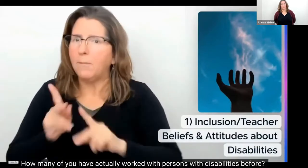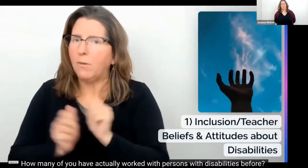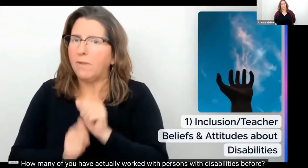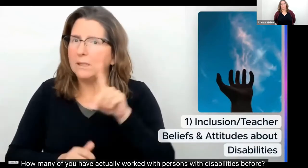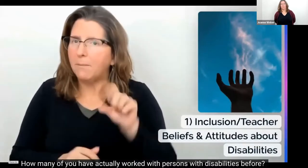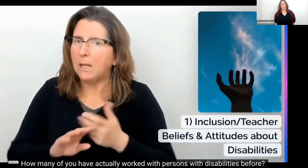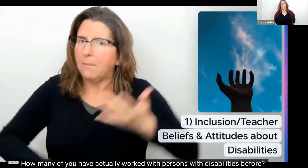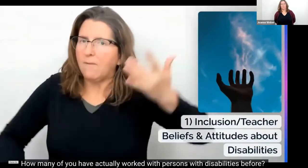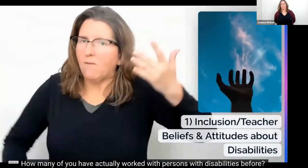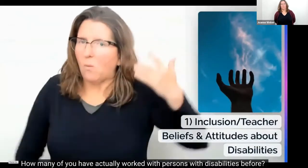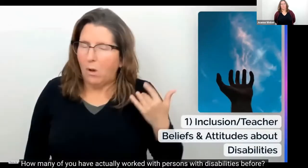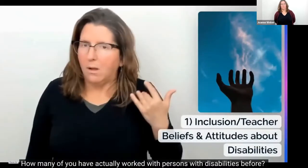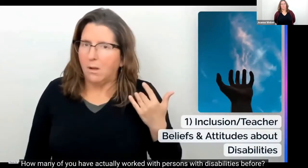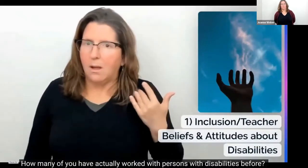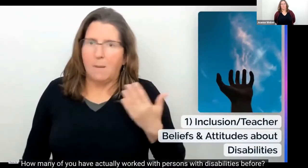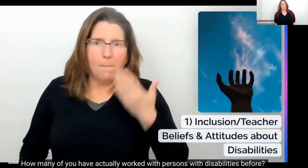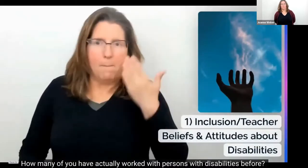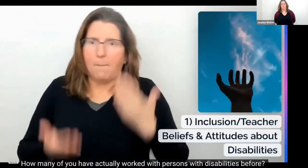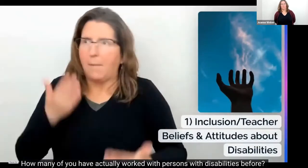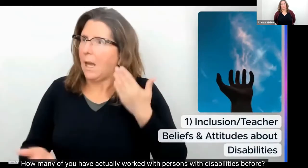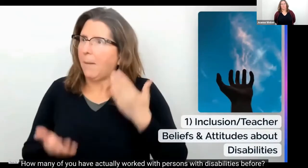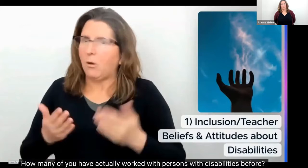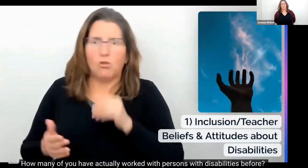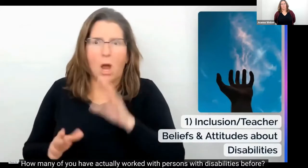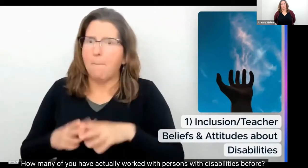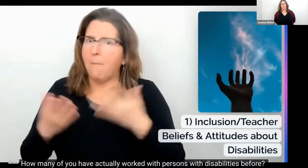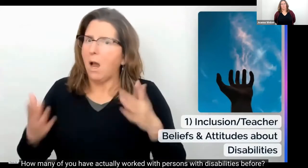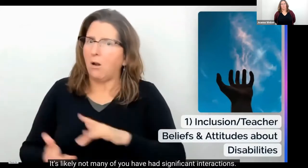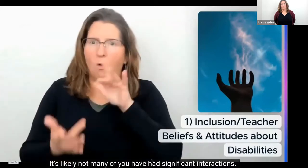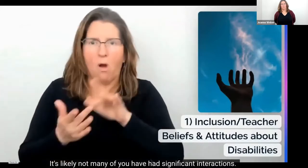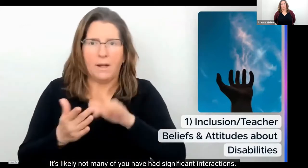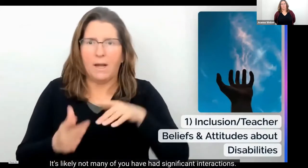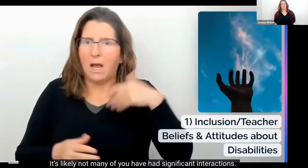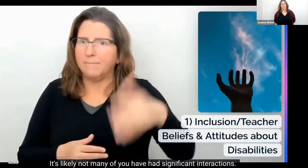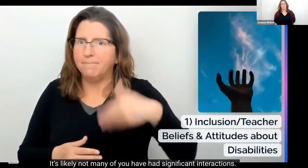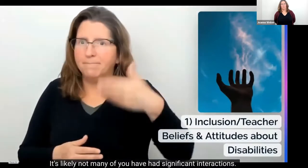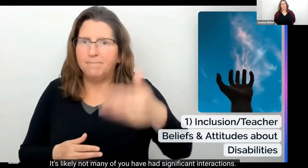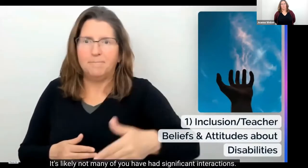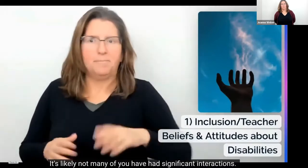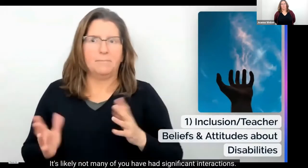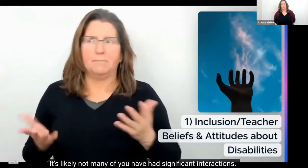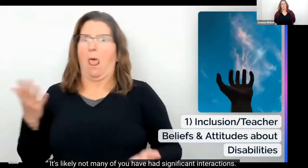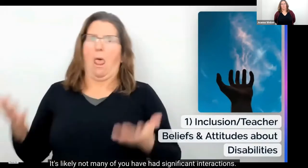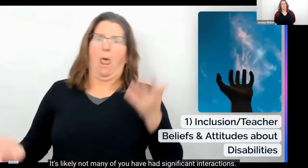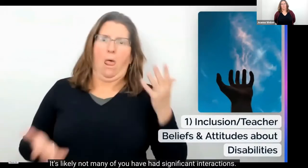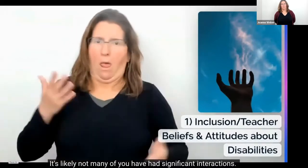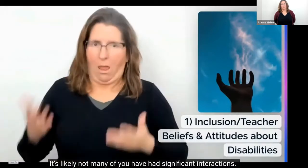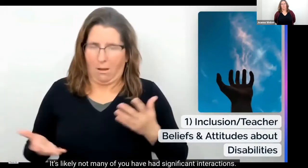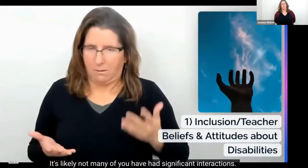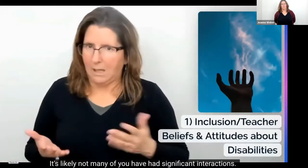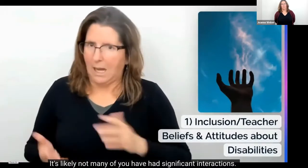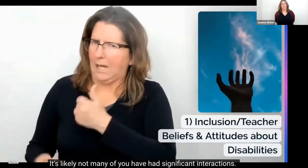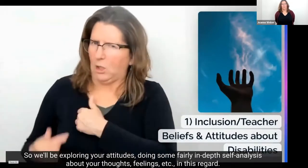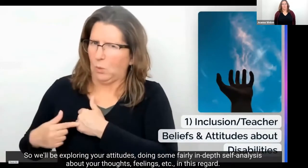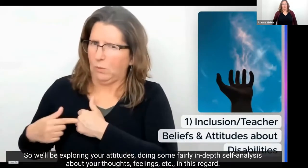many of you have actually worked with persons with disabilities before? It's likely not many of you have had significant